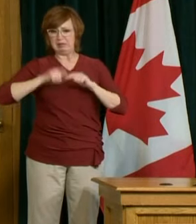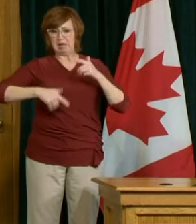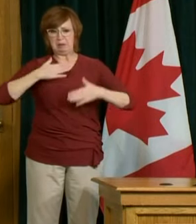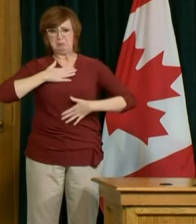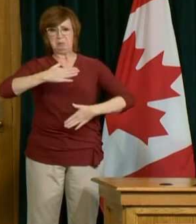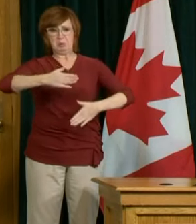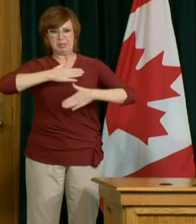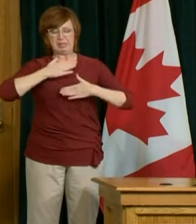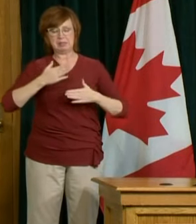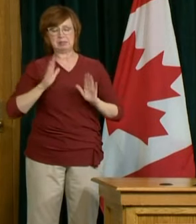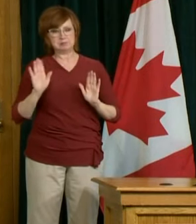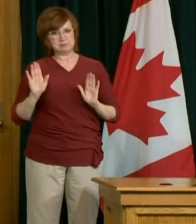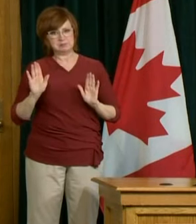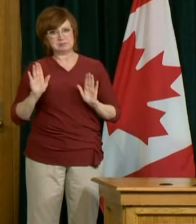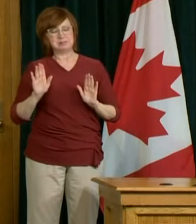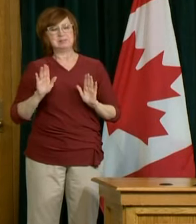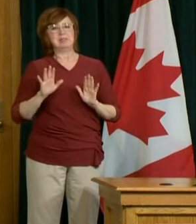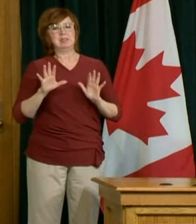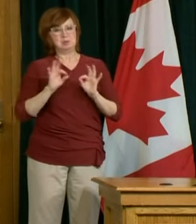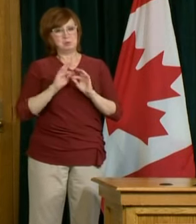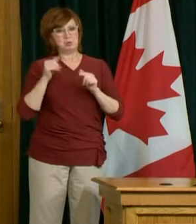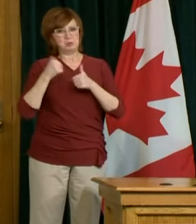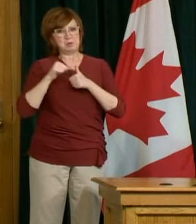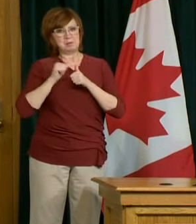in hospitalizations in the north.